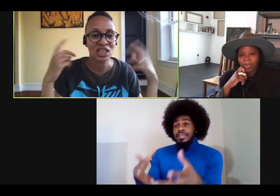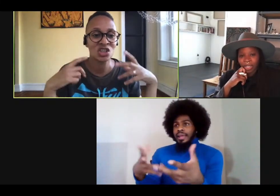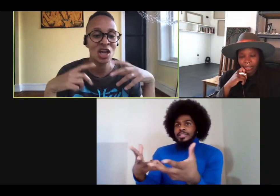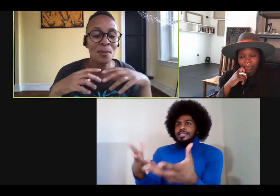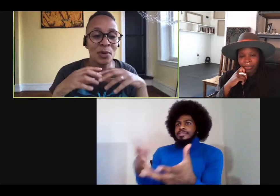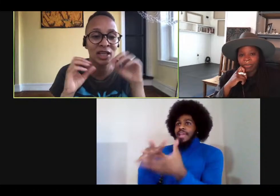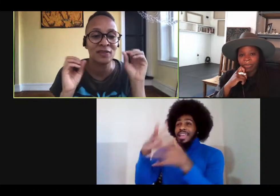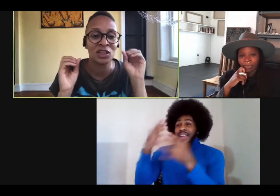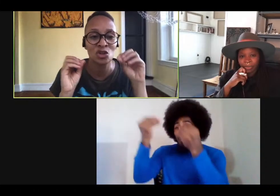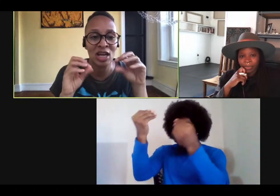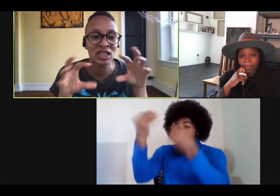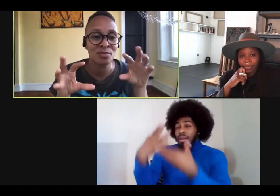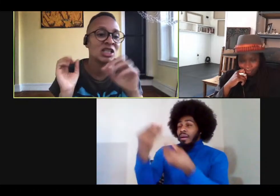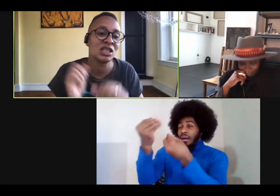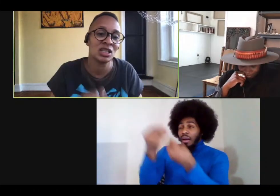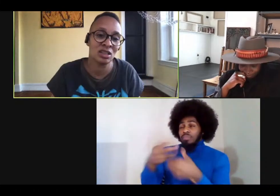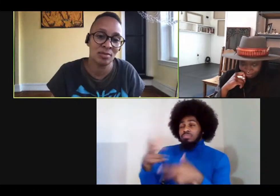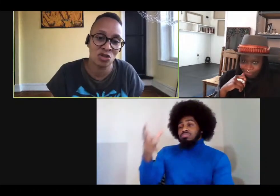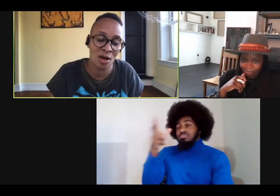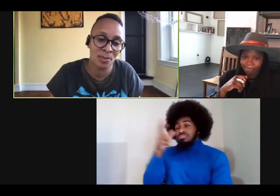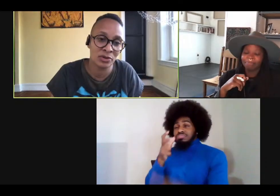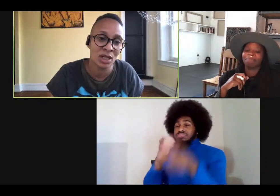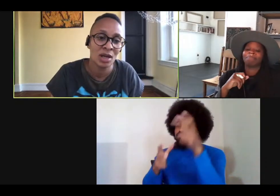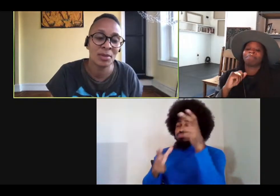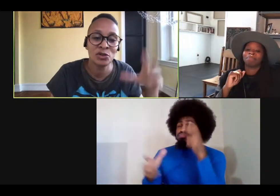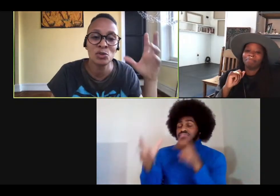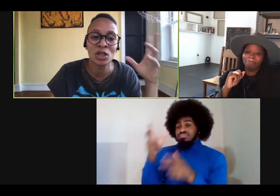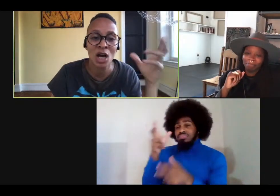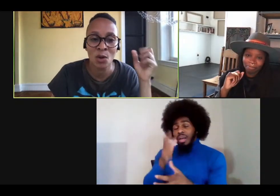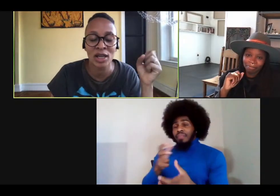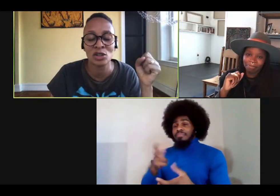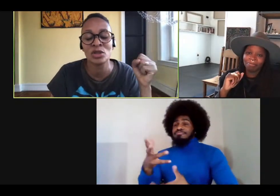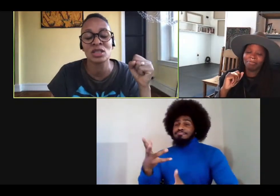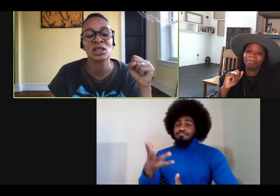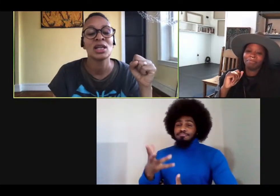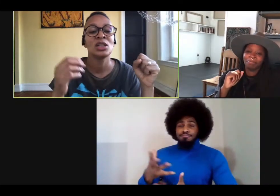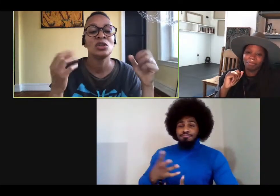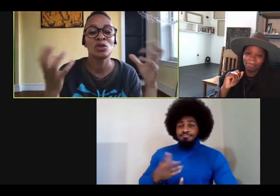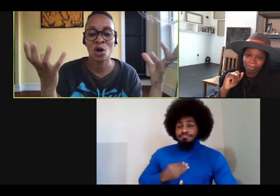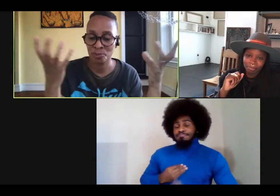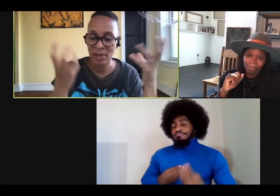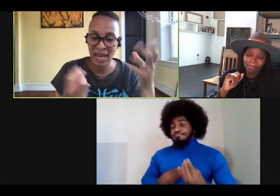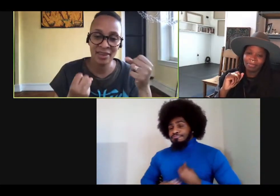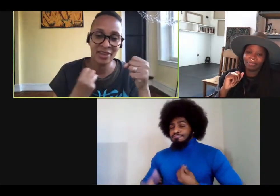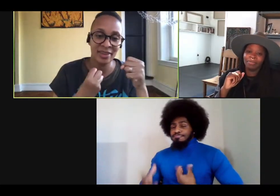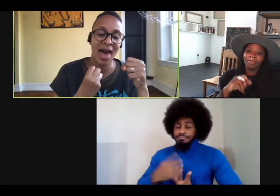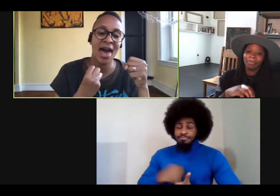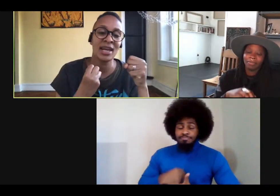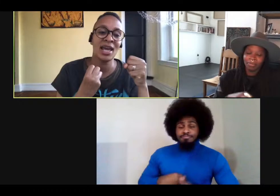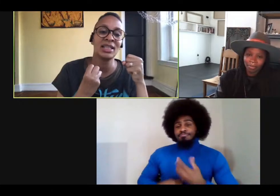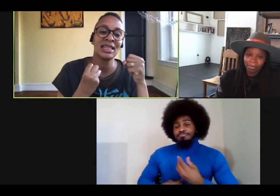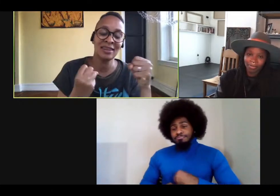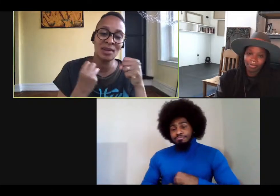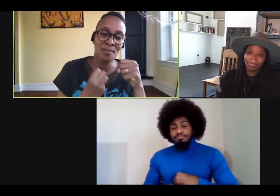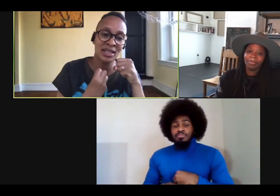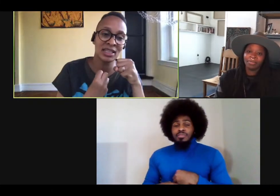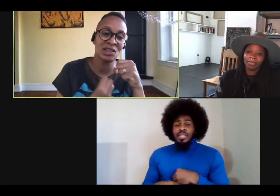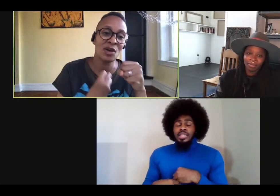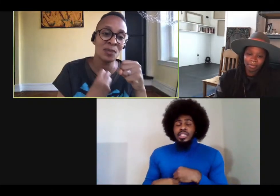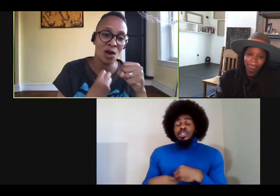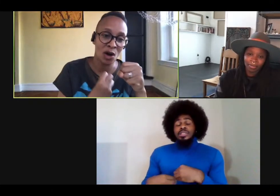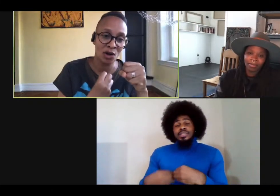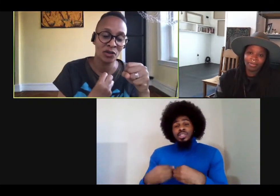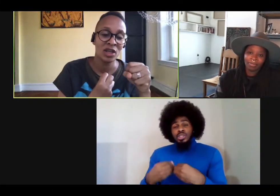because it's just going to get jumbled and then the transmission is going to be jumbled. But if you go and you just, you know, bathe in that and get